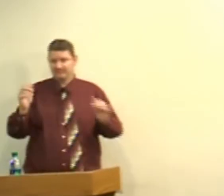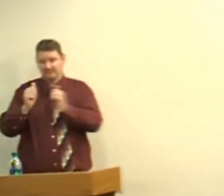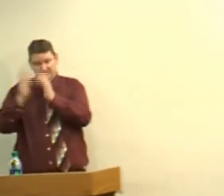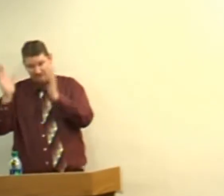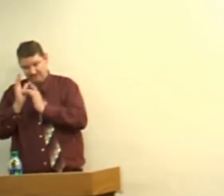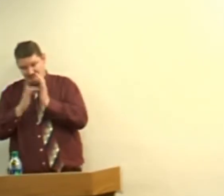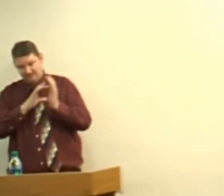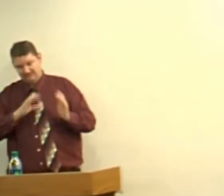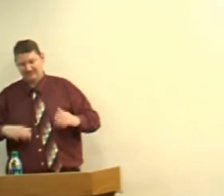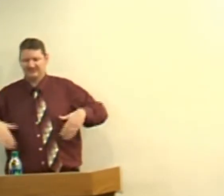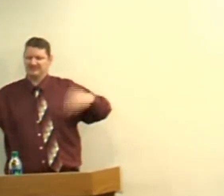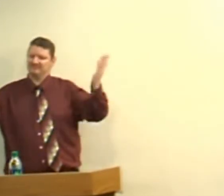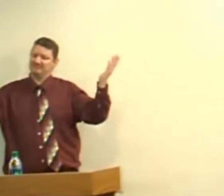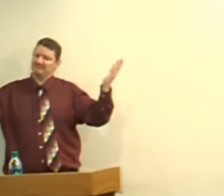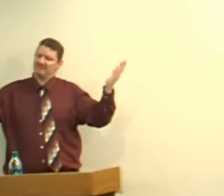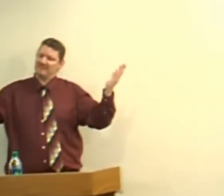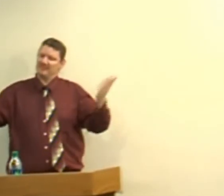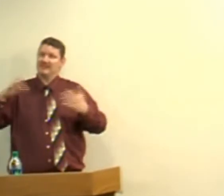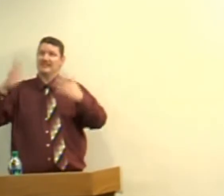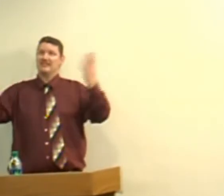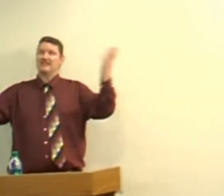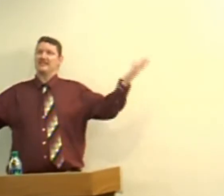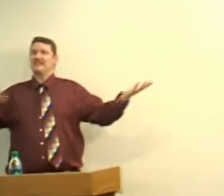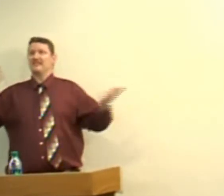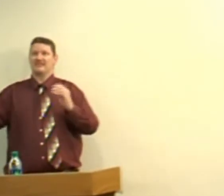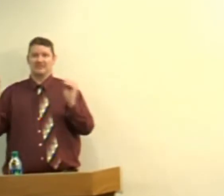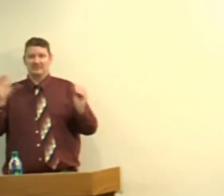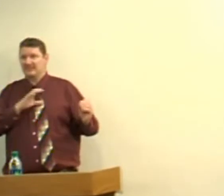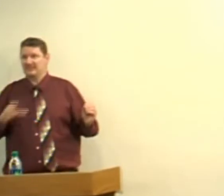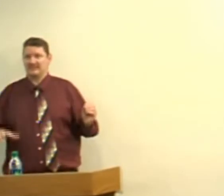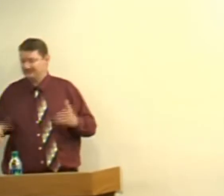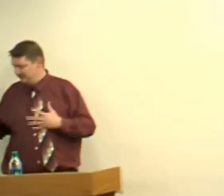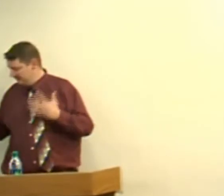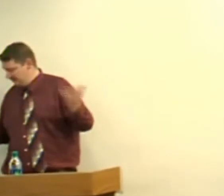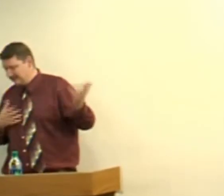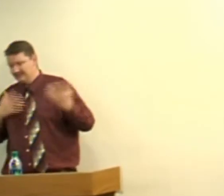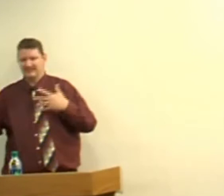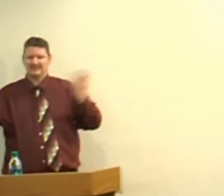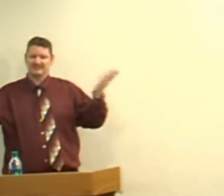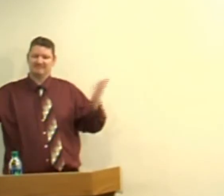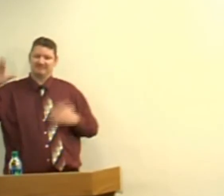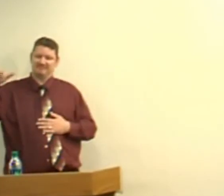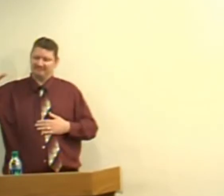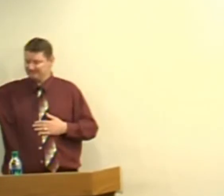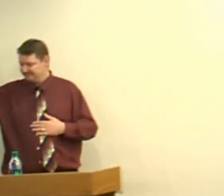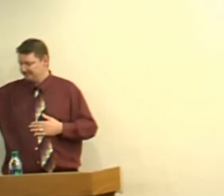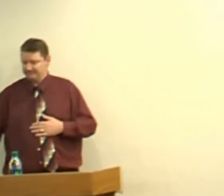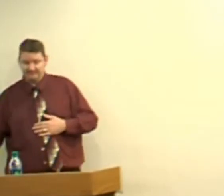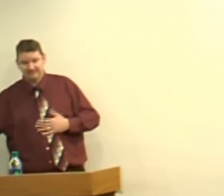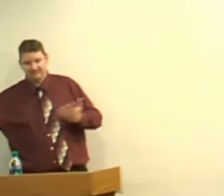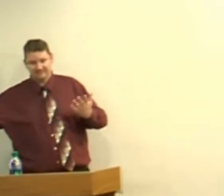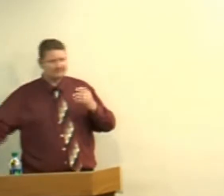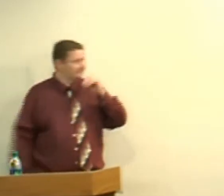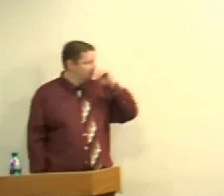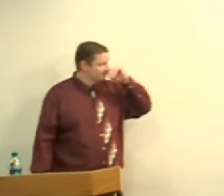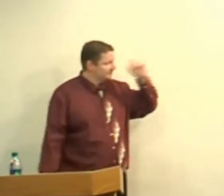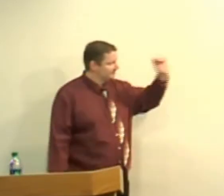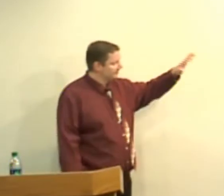reward. Those that don't know Christ, those that don't have Jesus Christ, that never knew him, they will be going